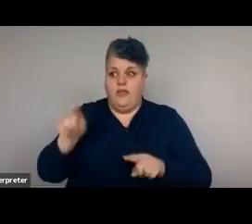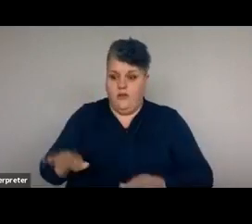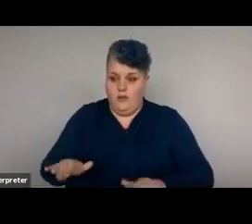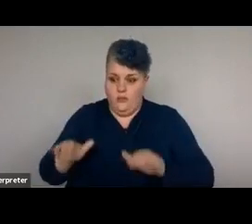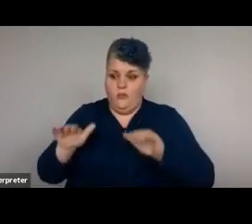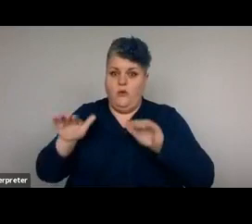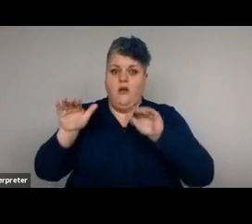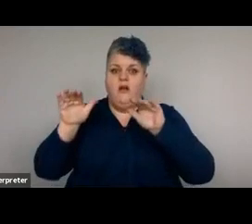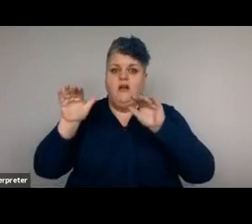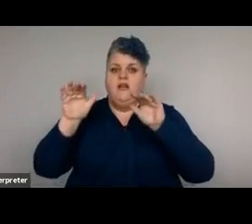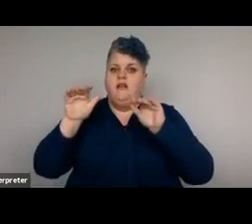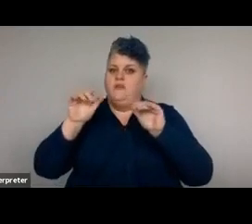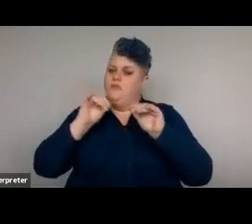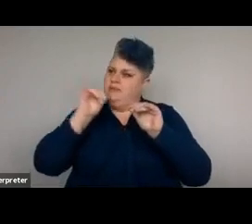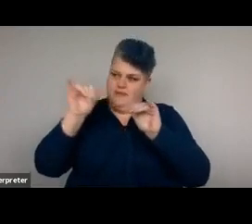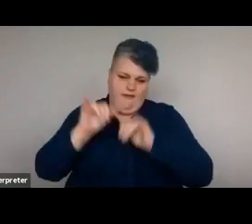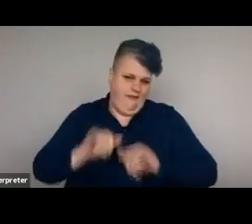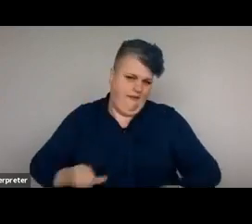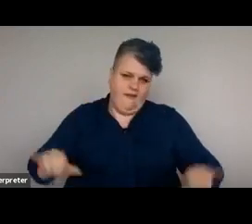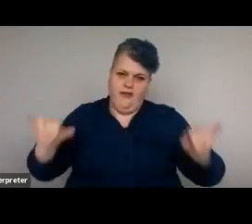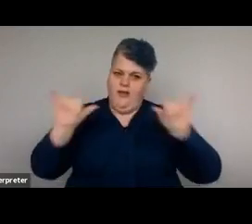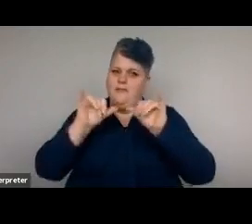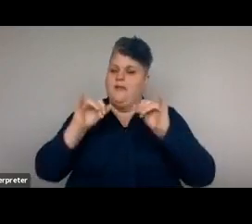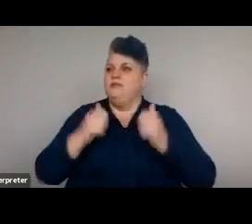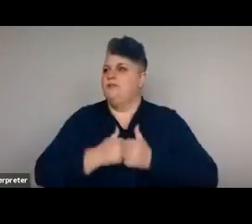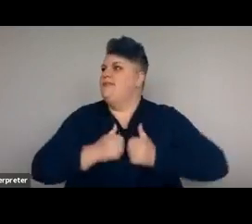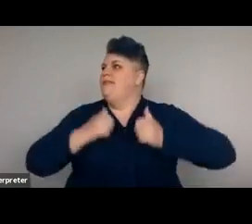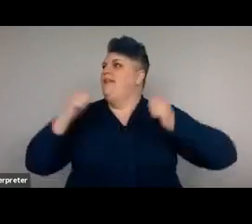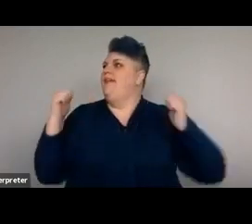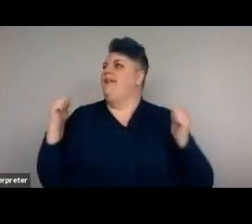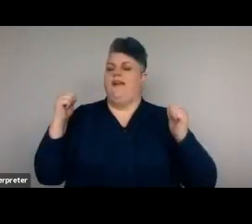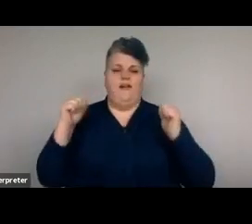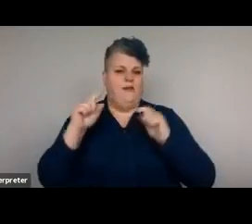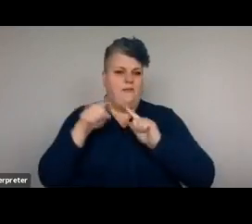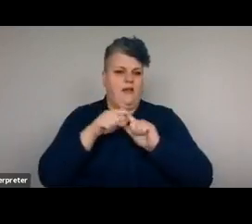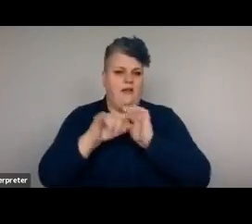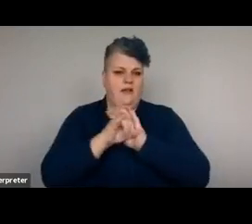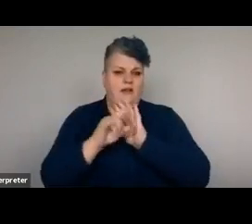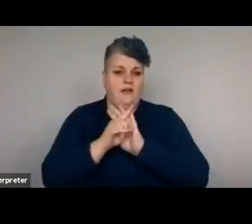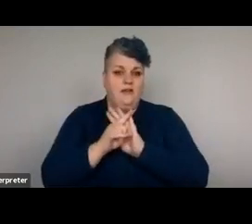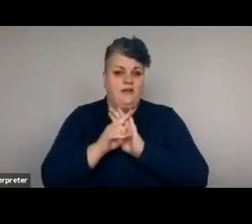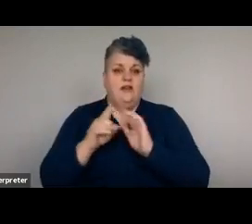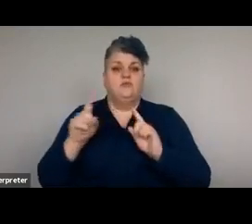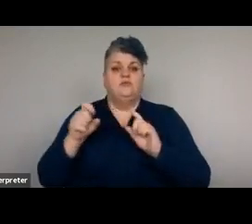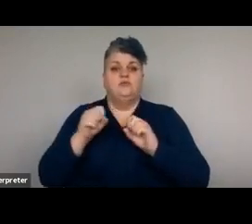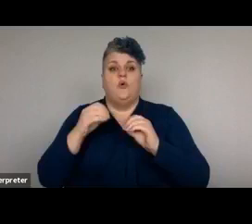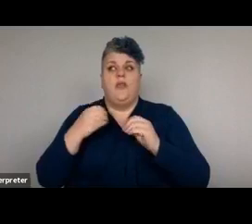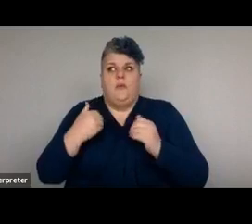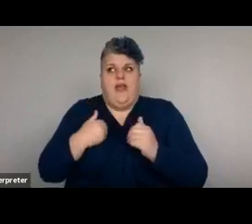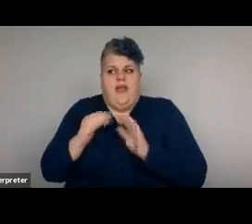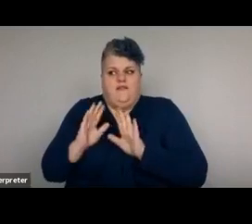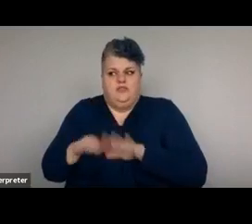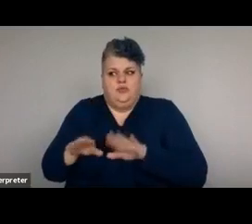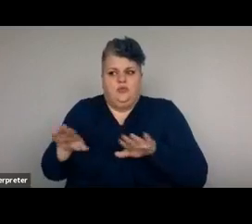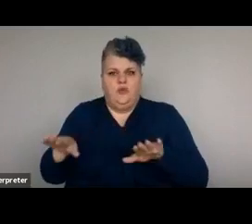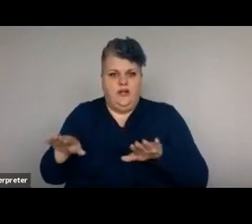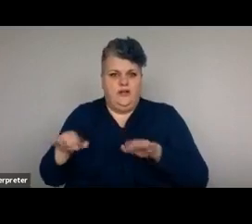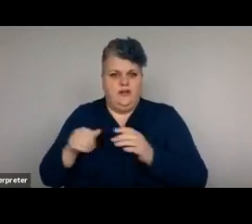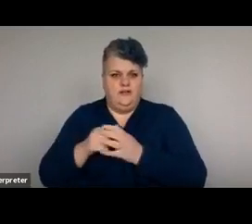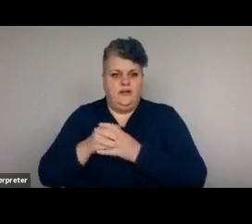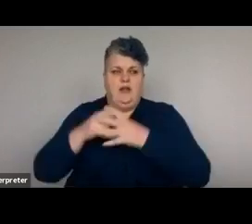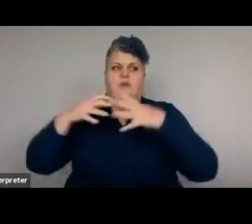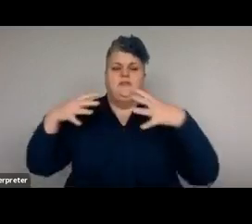little bit more uncommon to be out and open about their identity. And so something like having children or expanding the family